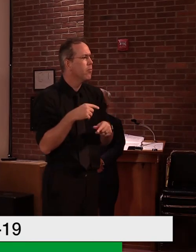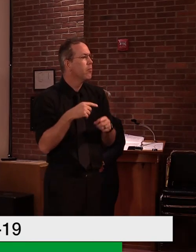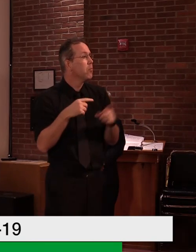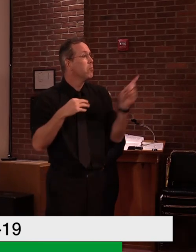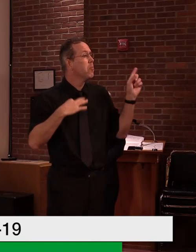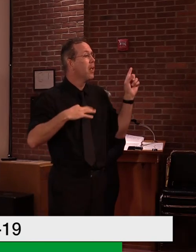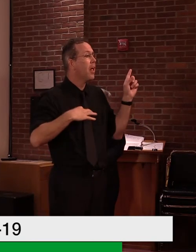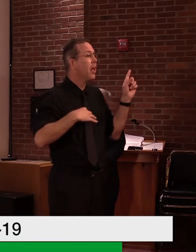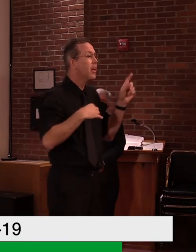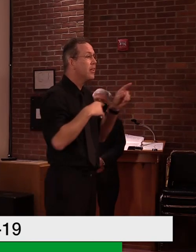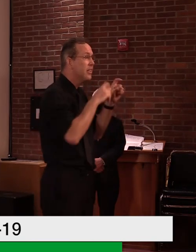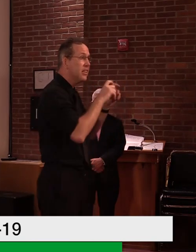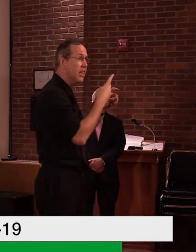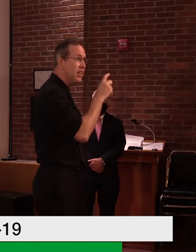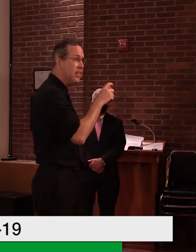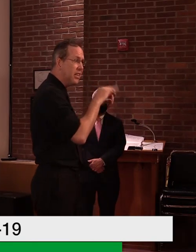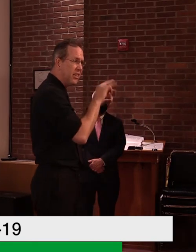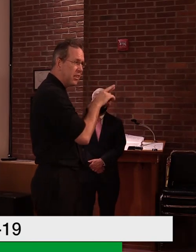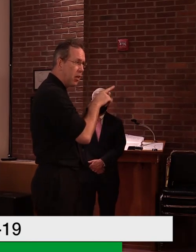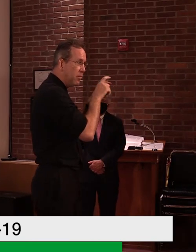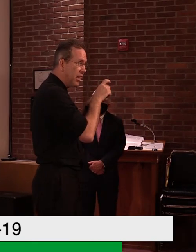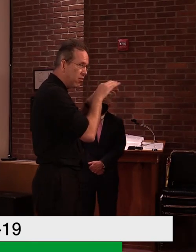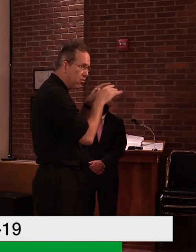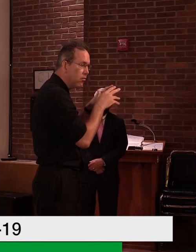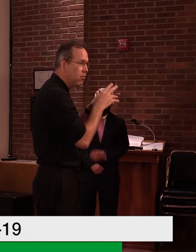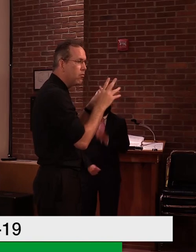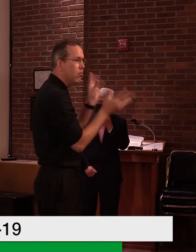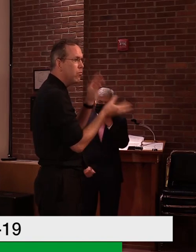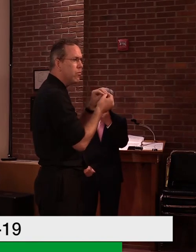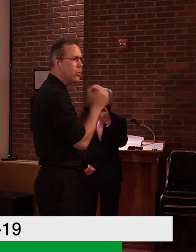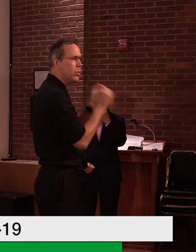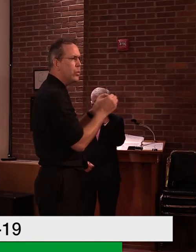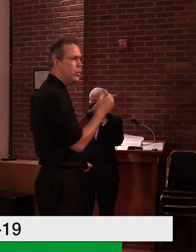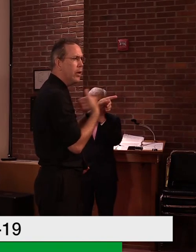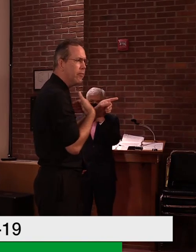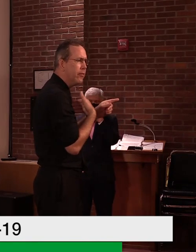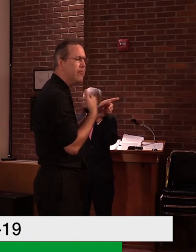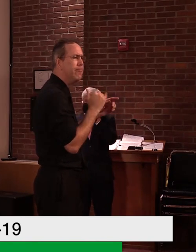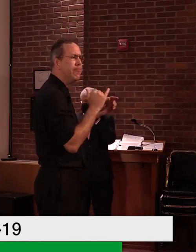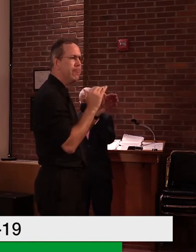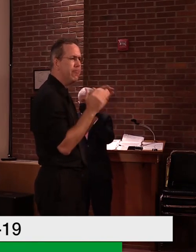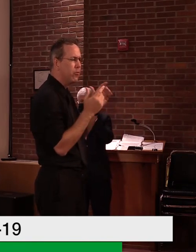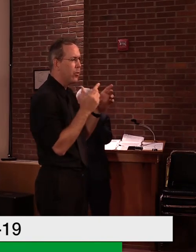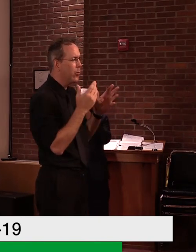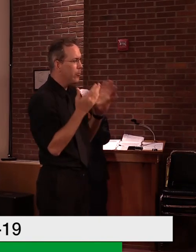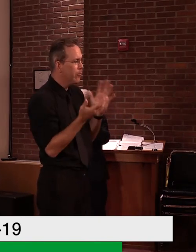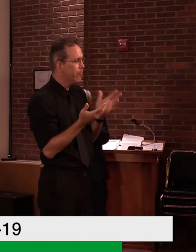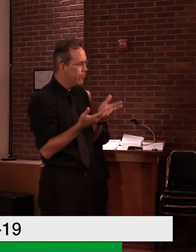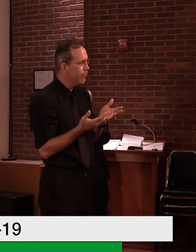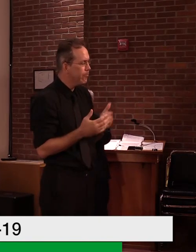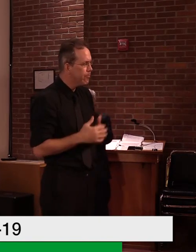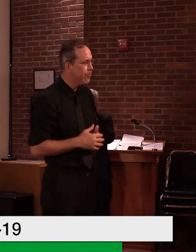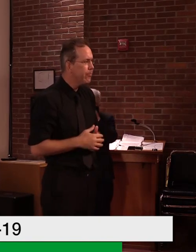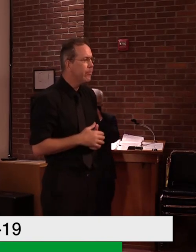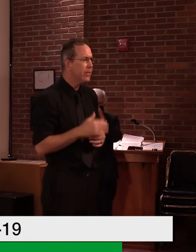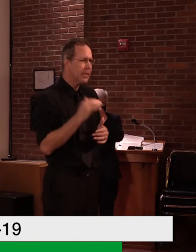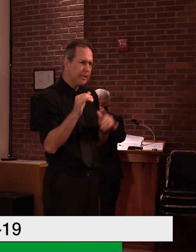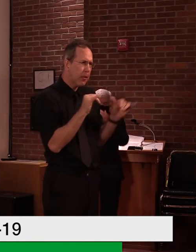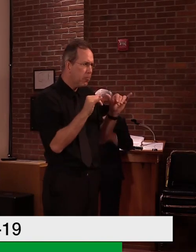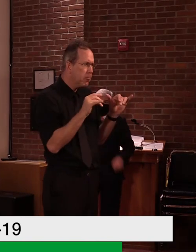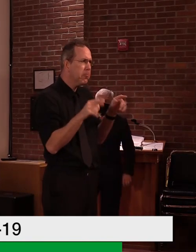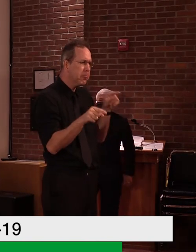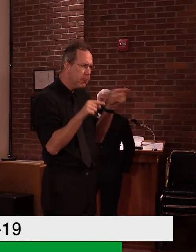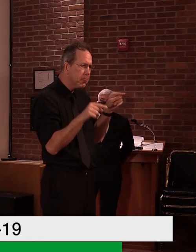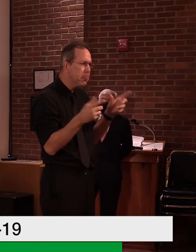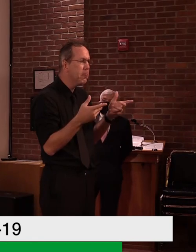So that similarity exists, but it's too early in both states' investigations for us to really be able to tell